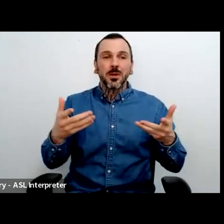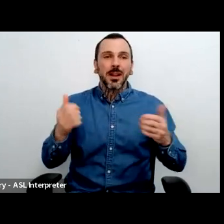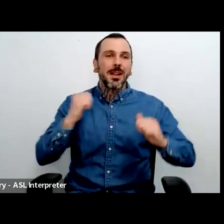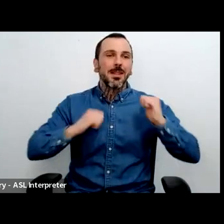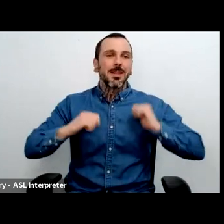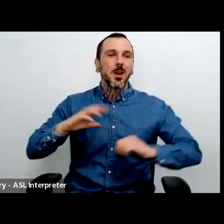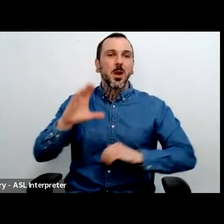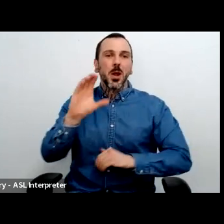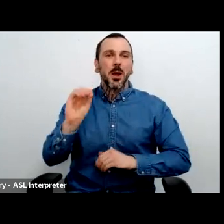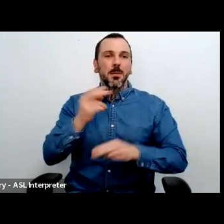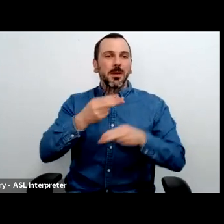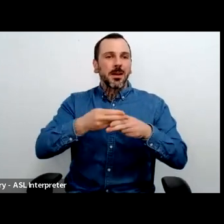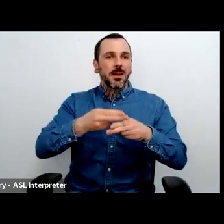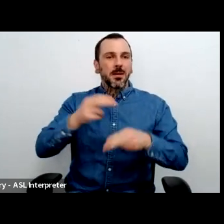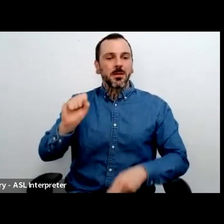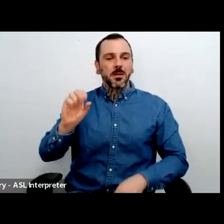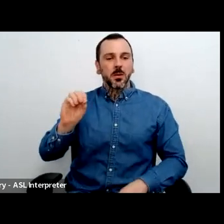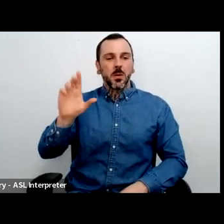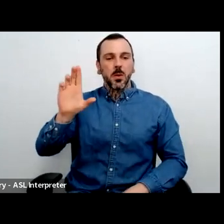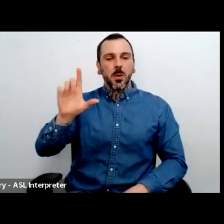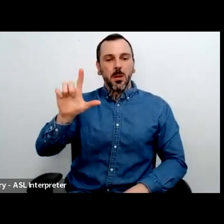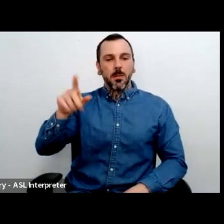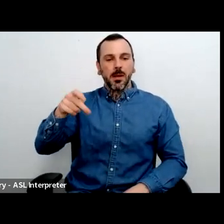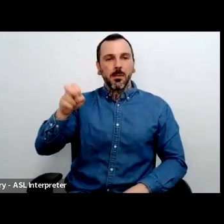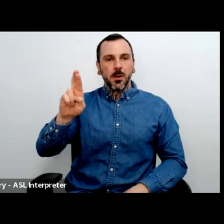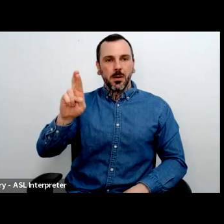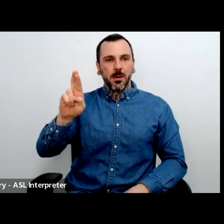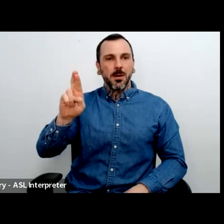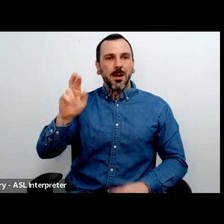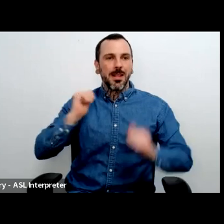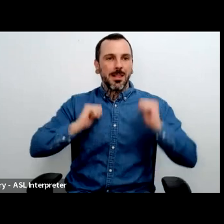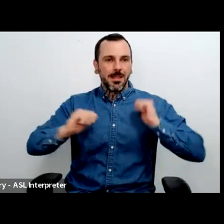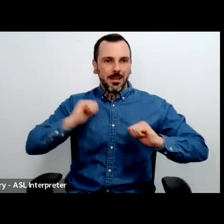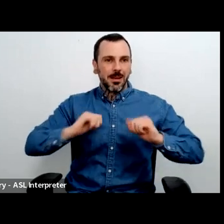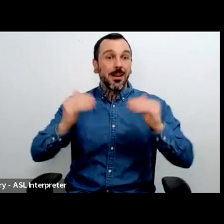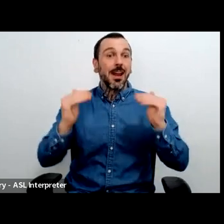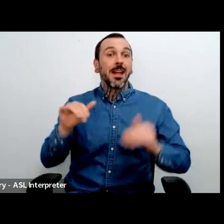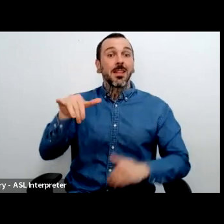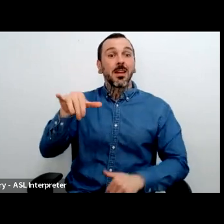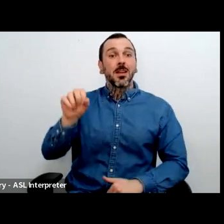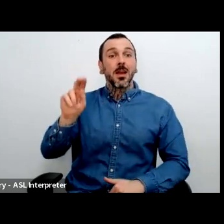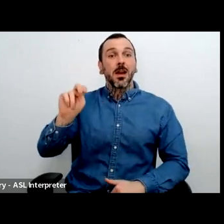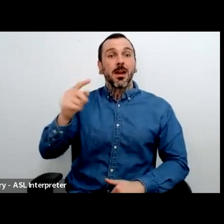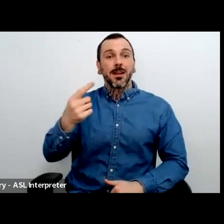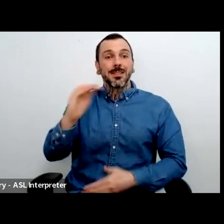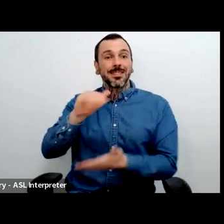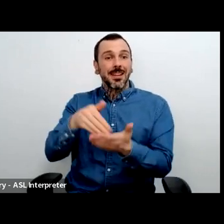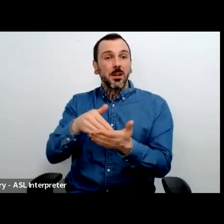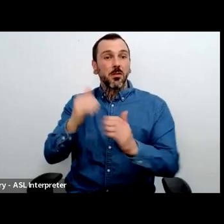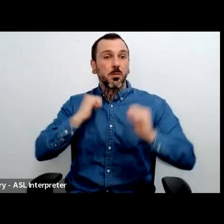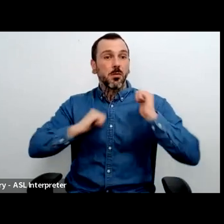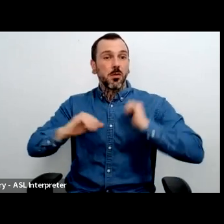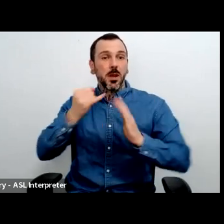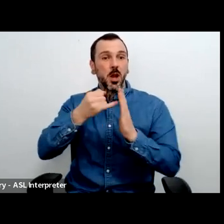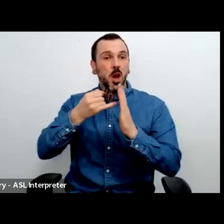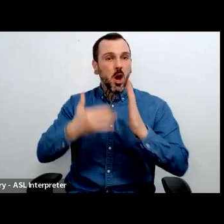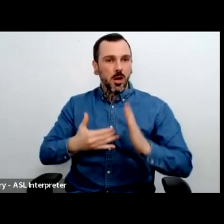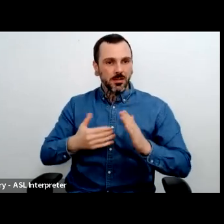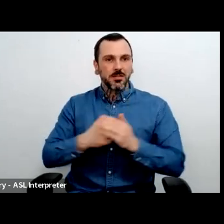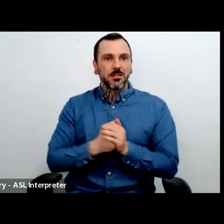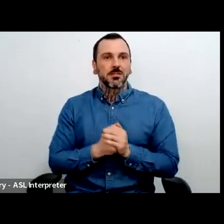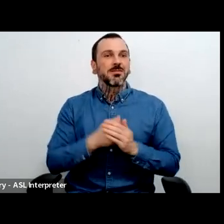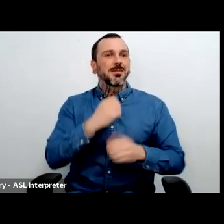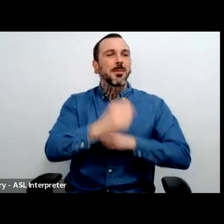Company and the Young Center for the Performing Arts. From 2014